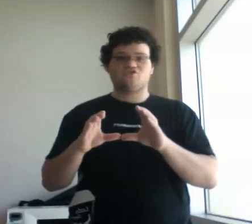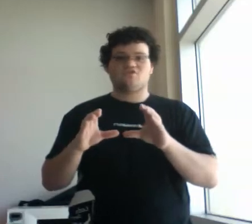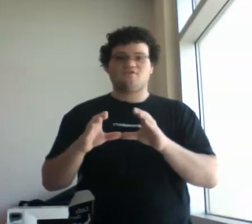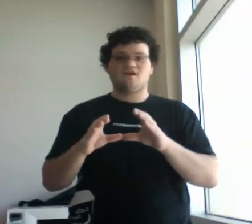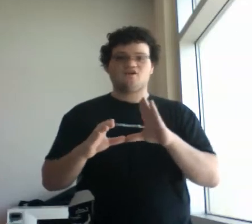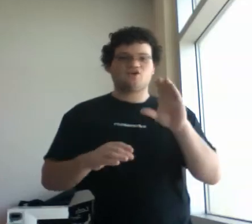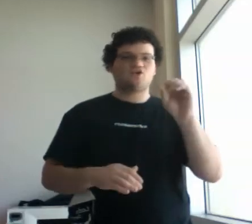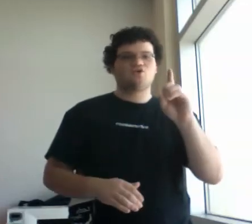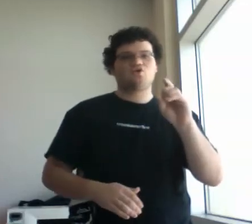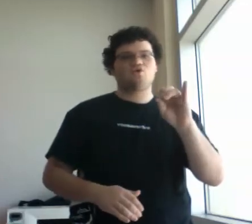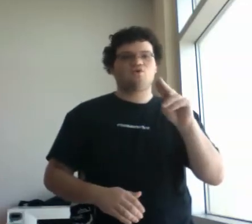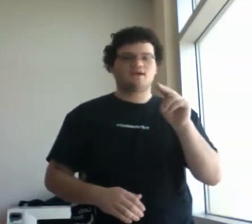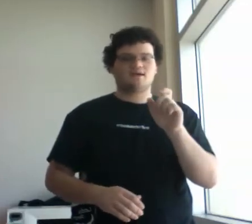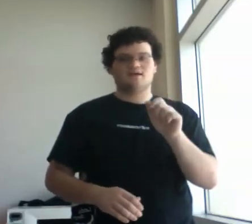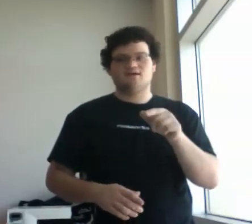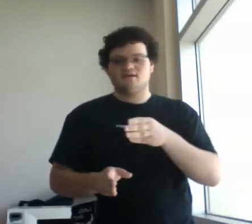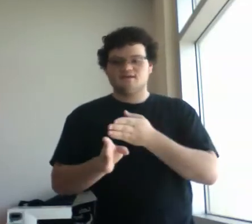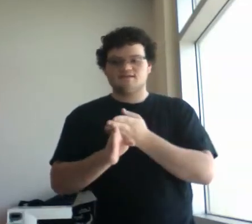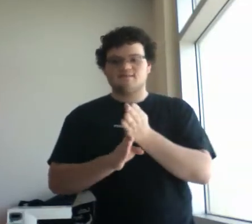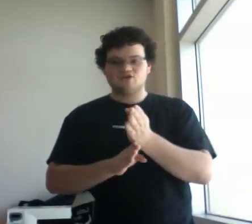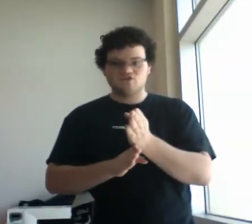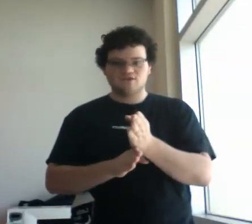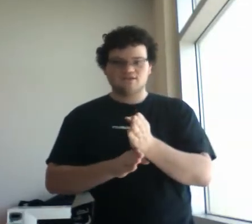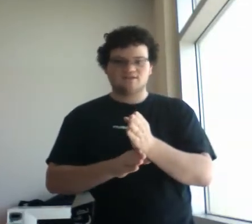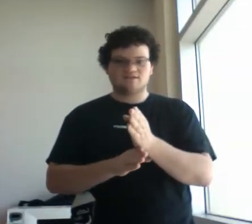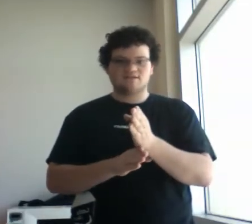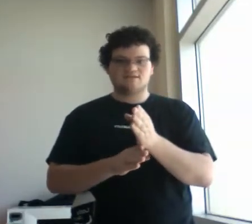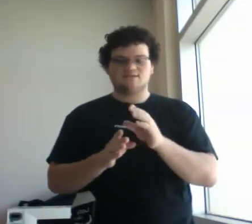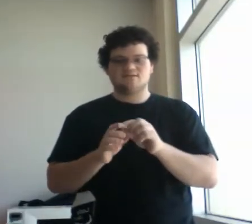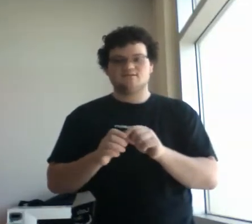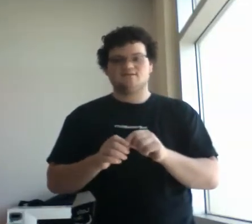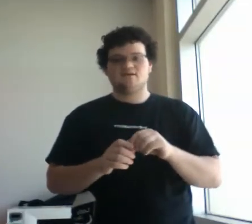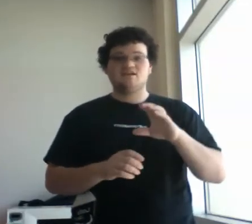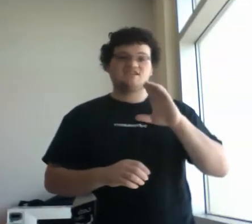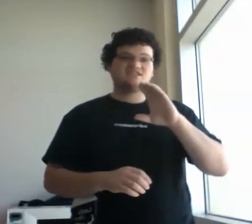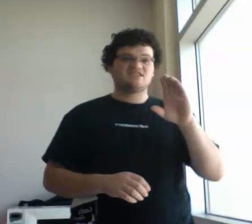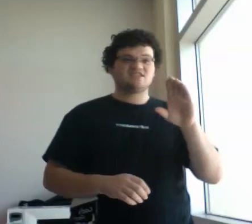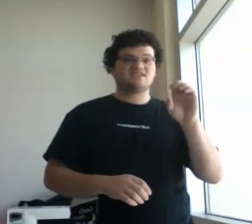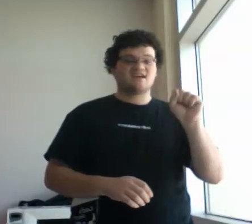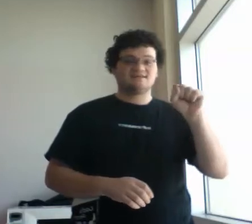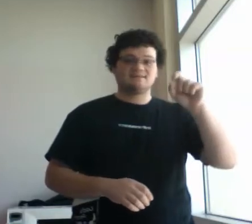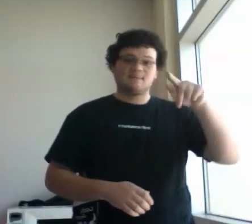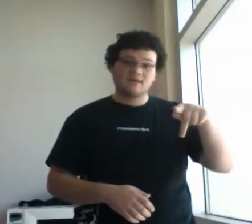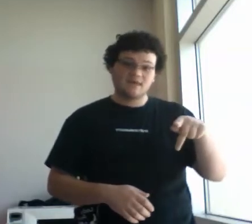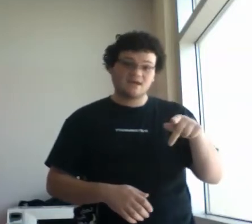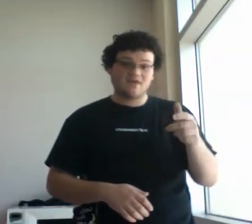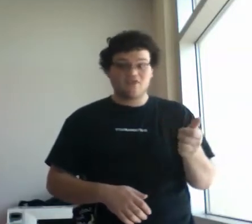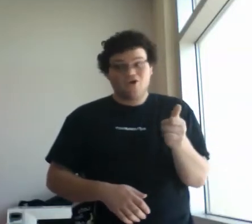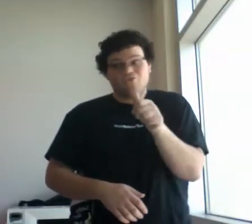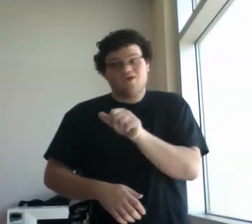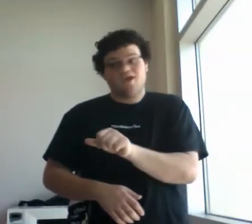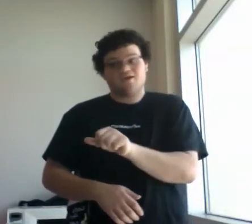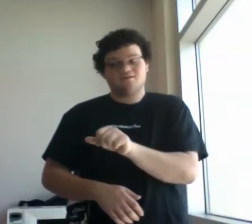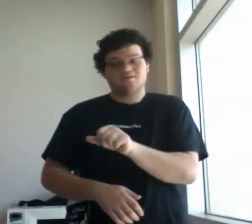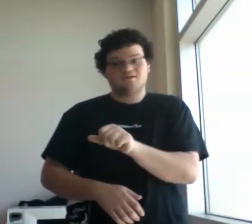your inpatient professional coder. The CCSP, on the other hand, is your Certified